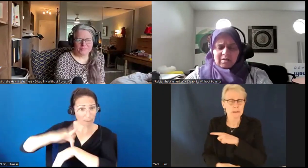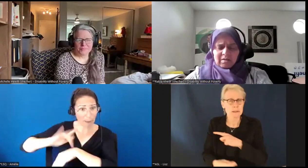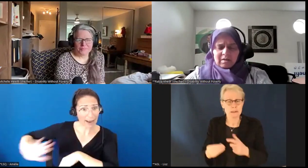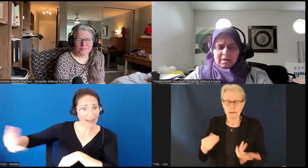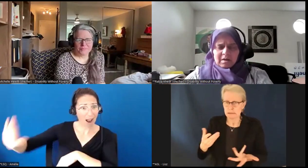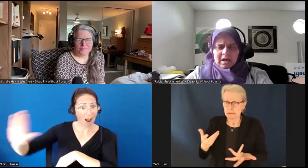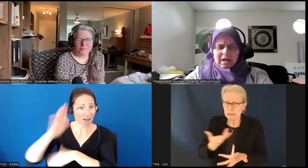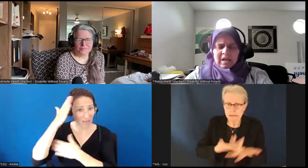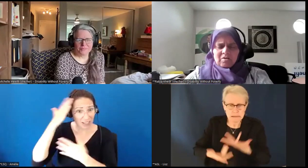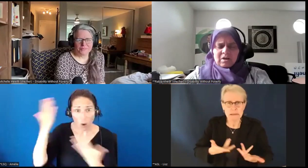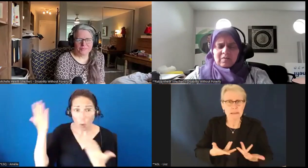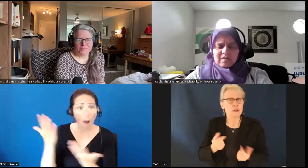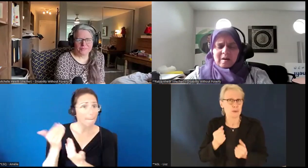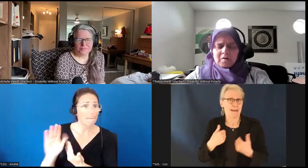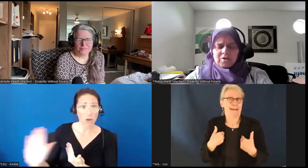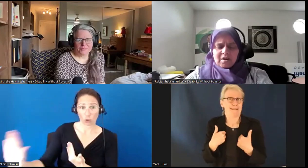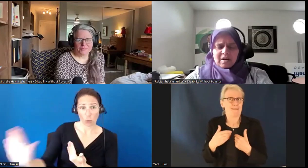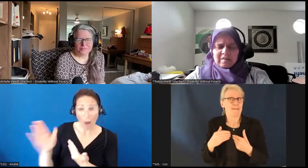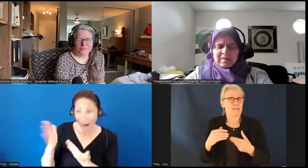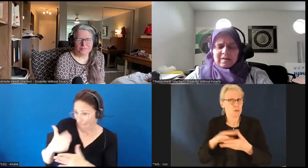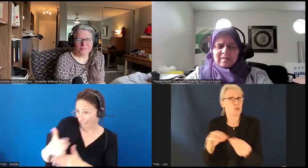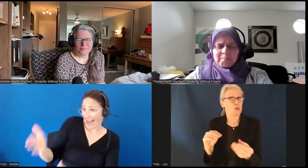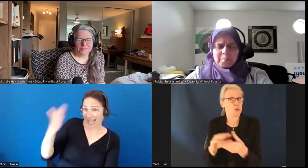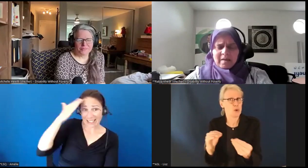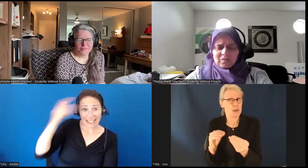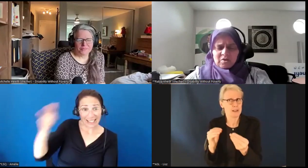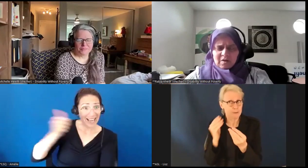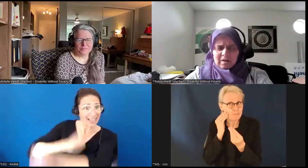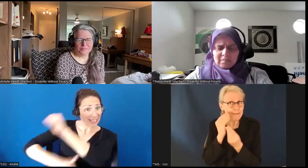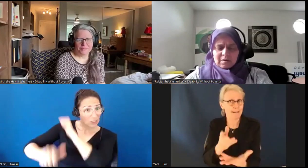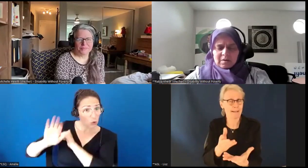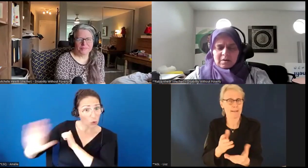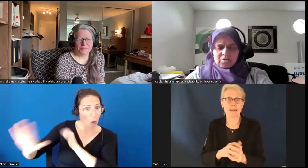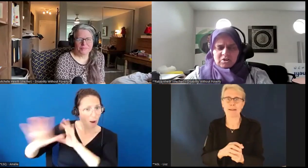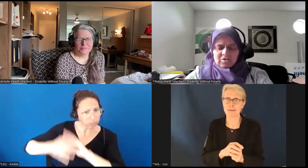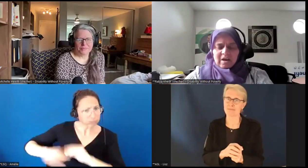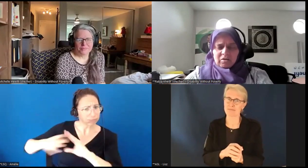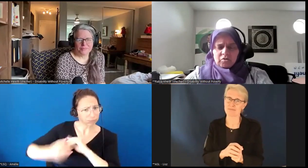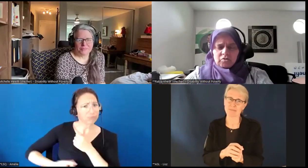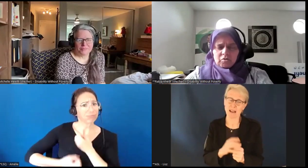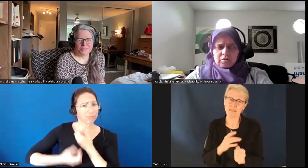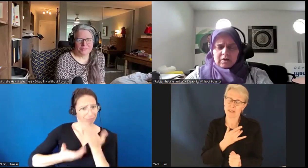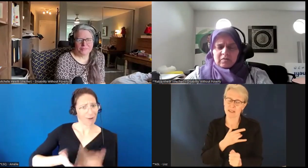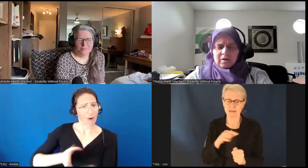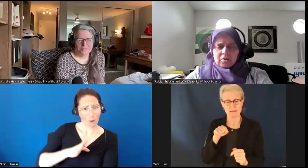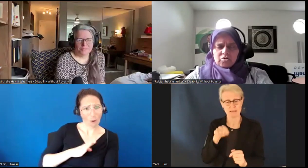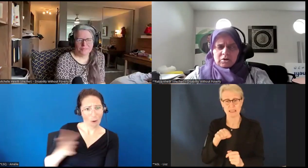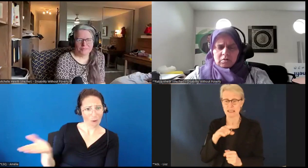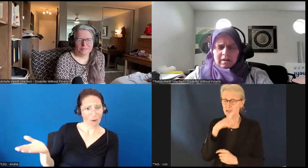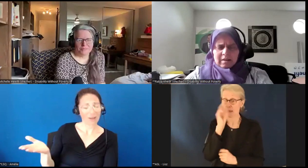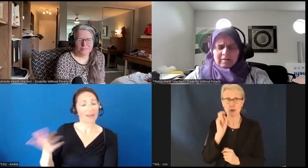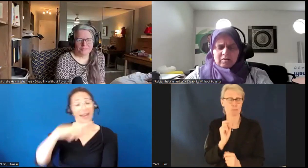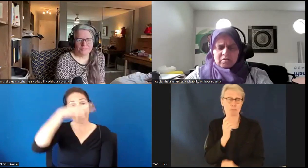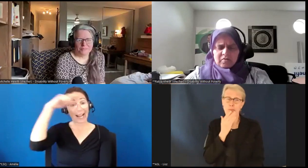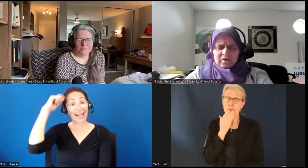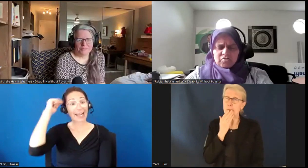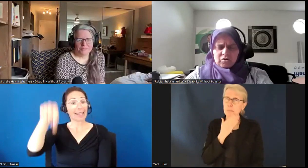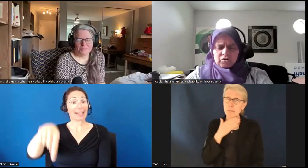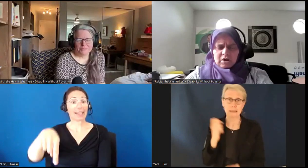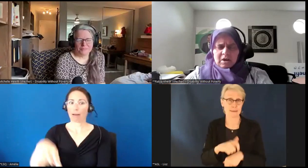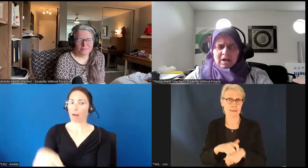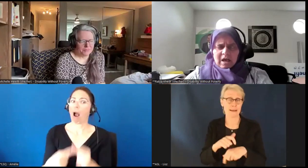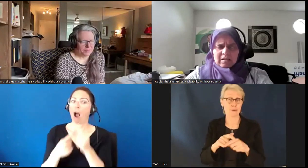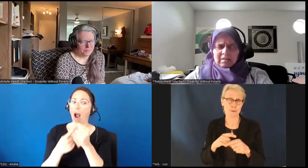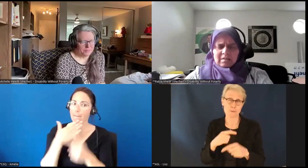tell. And summertime is the best time to tell those stories to your elected